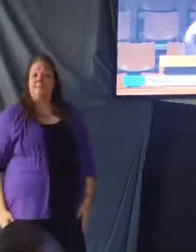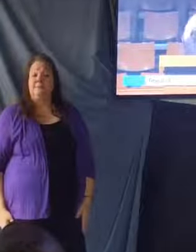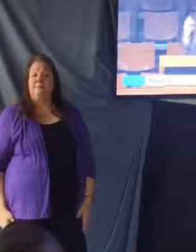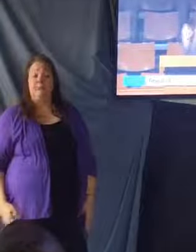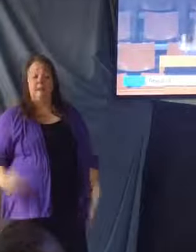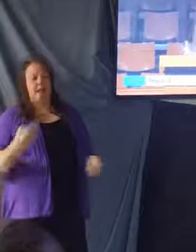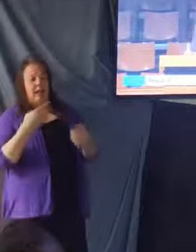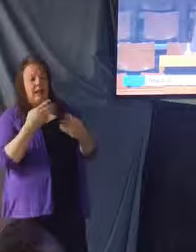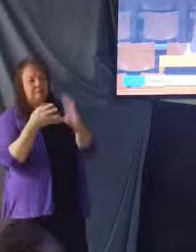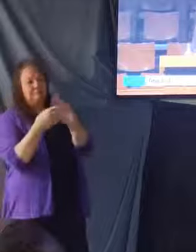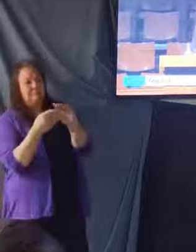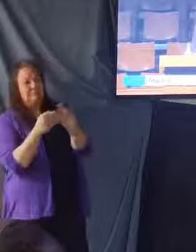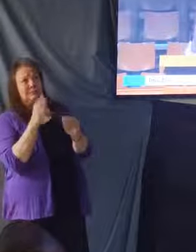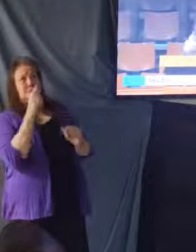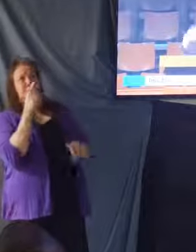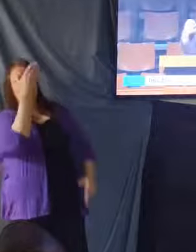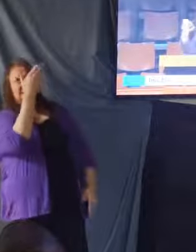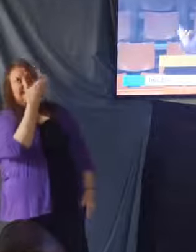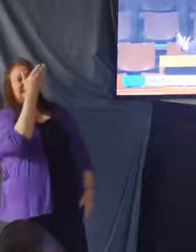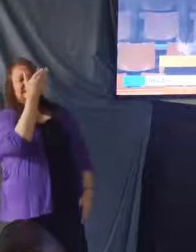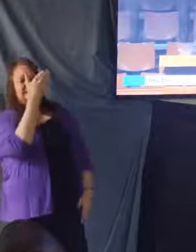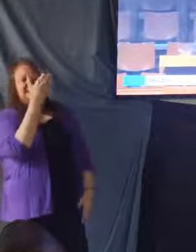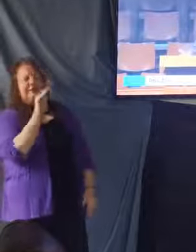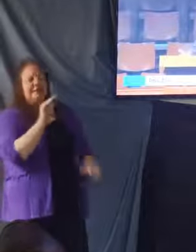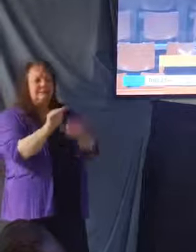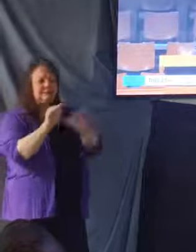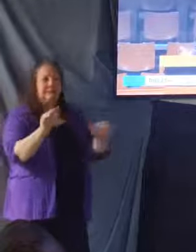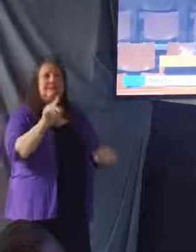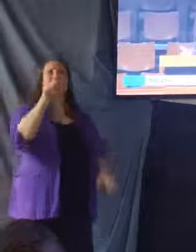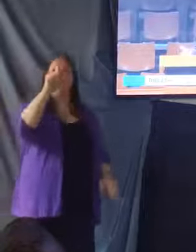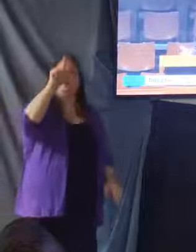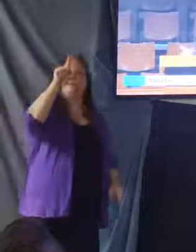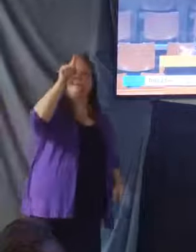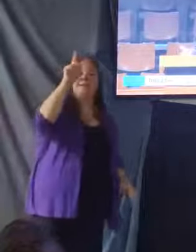to proclaim him, to tell people about him,